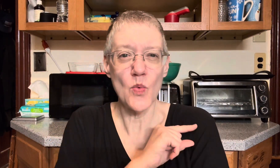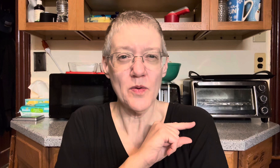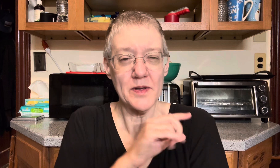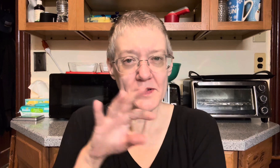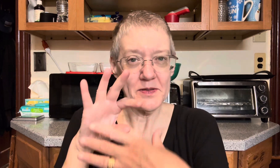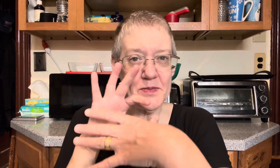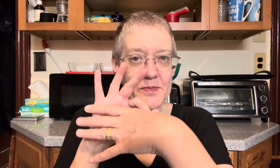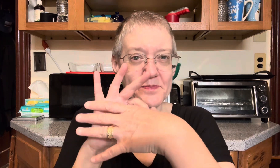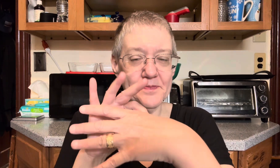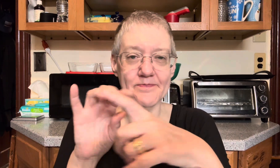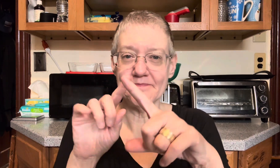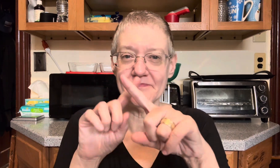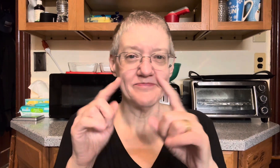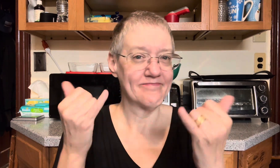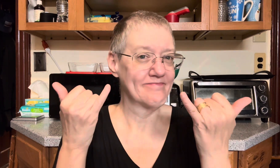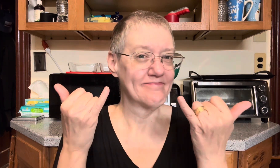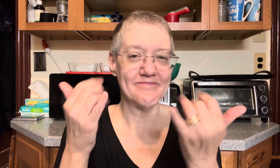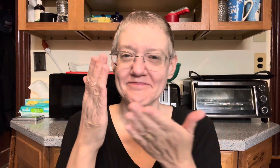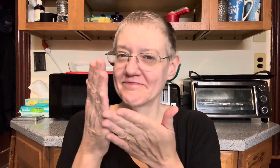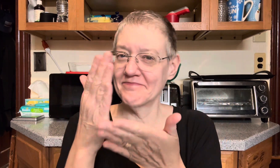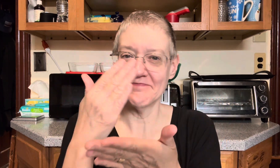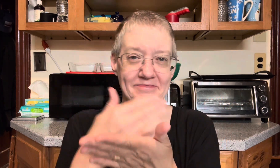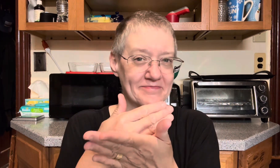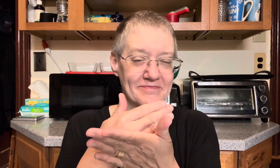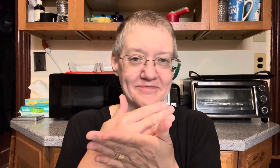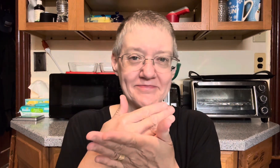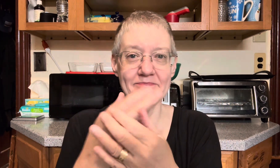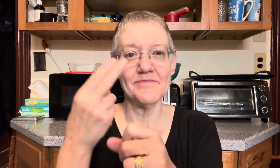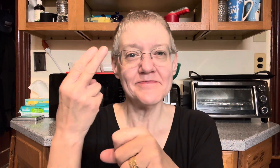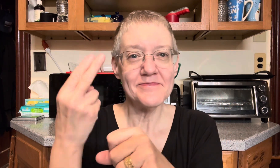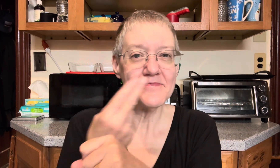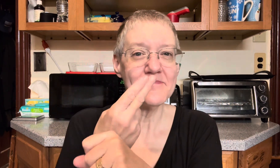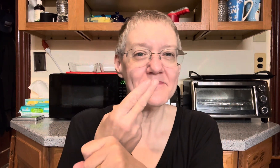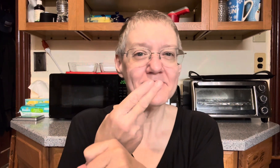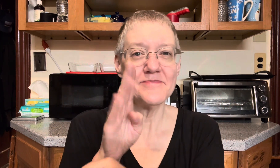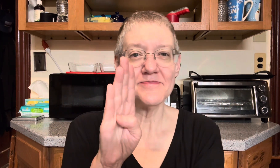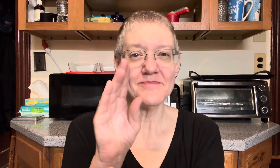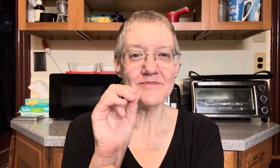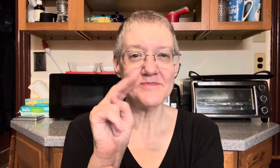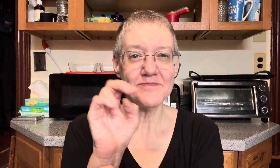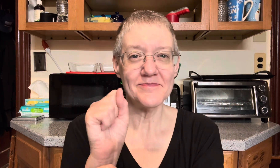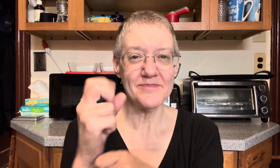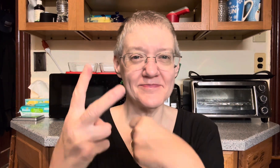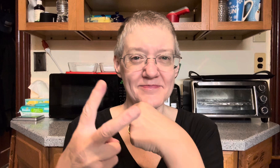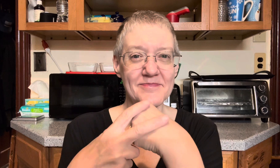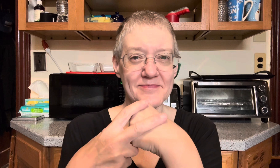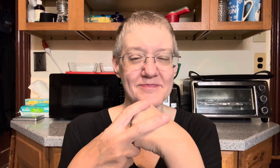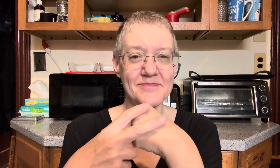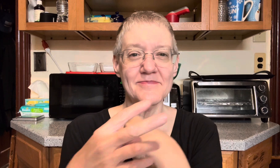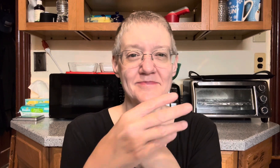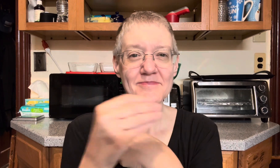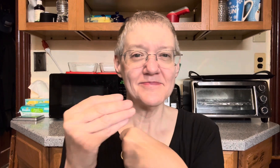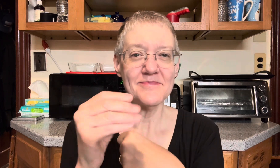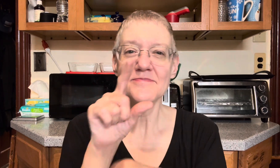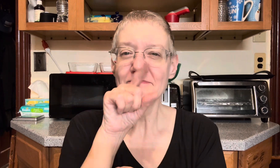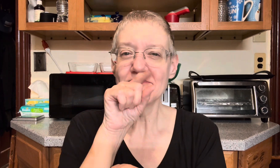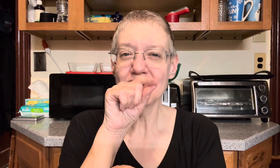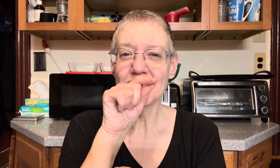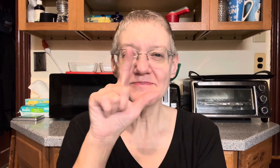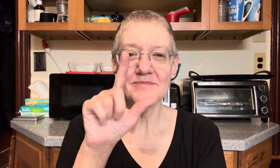I really prefer to use really high quality meat for broth, but right now it's just not in the budget. I'm using any leftover bones I saved